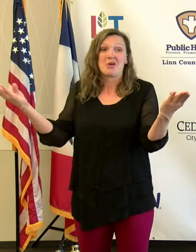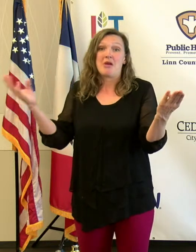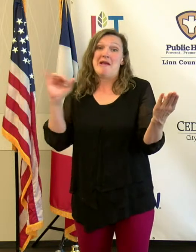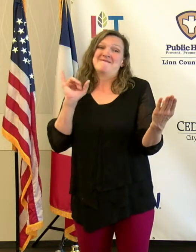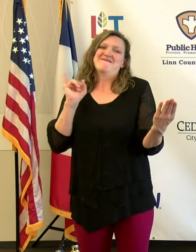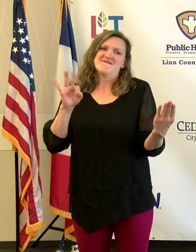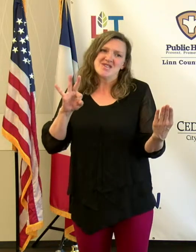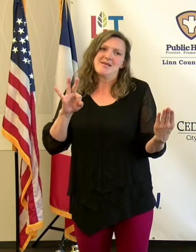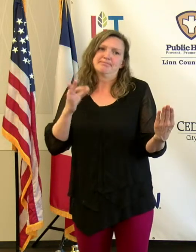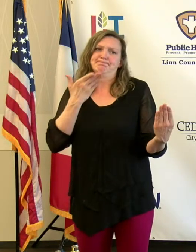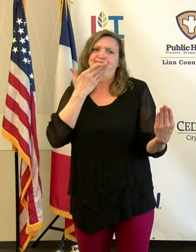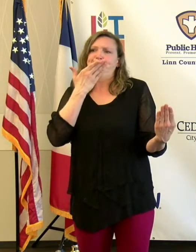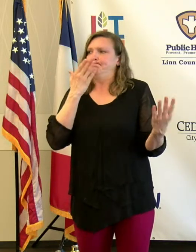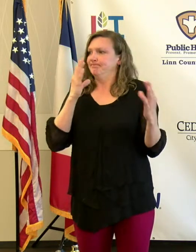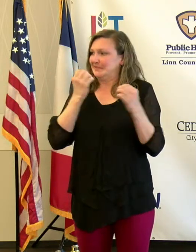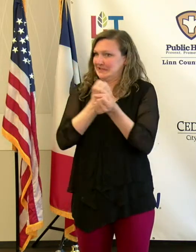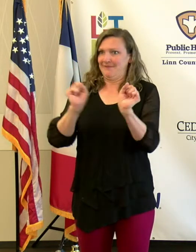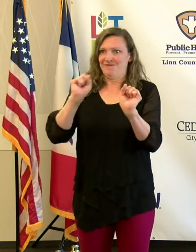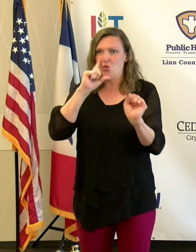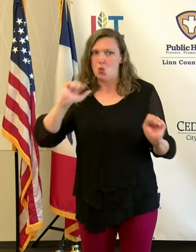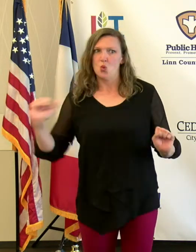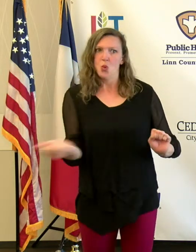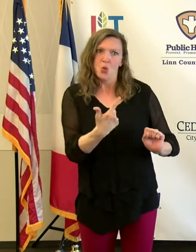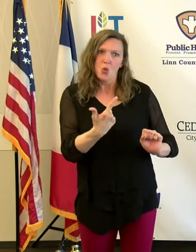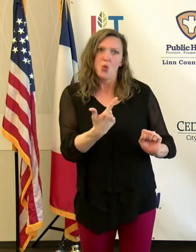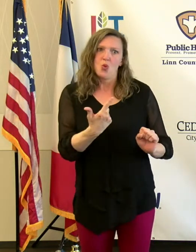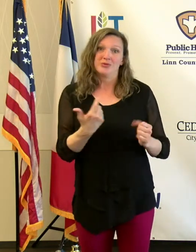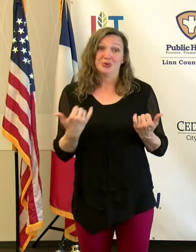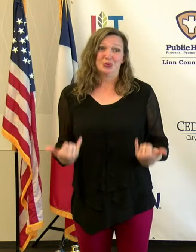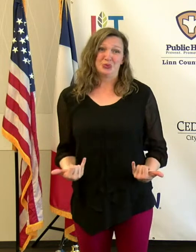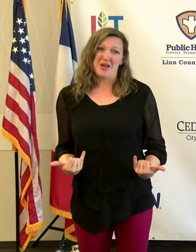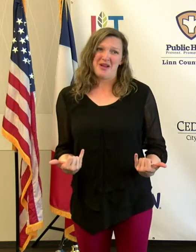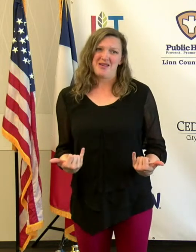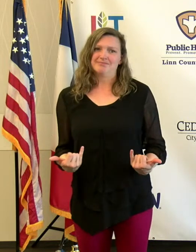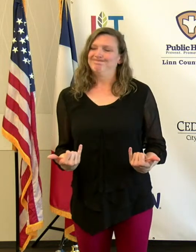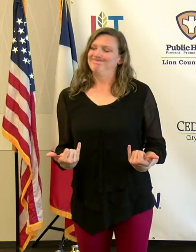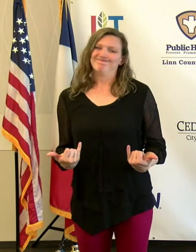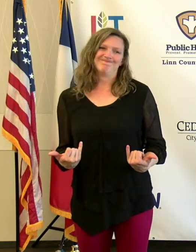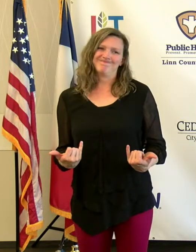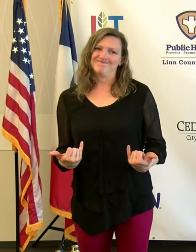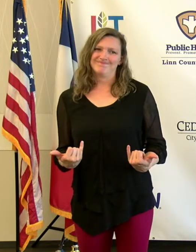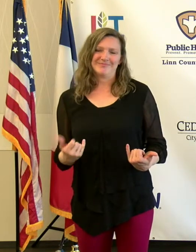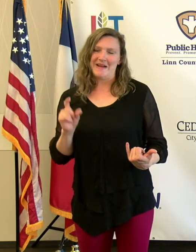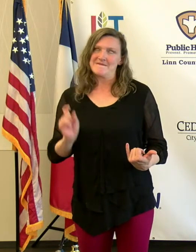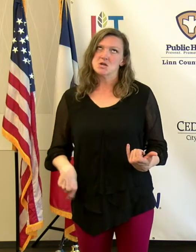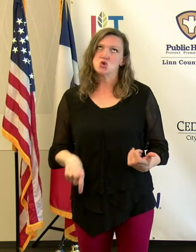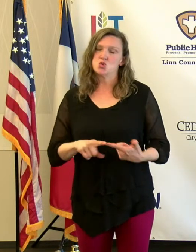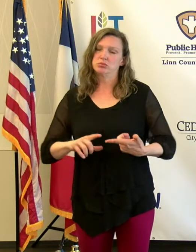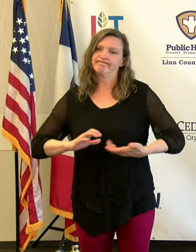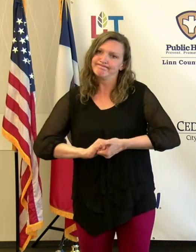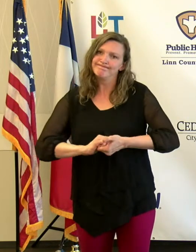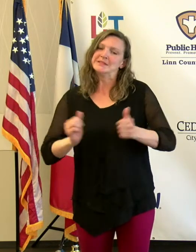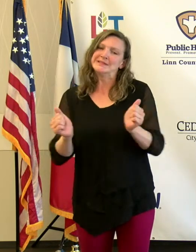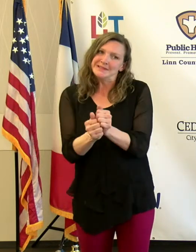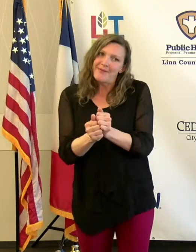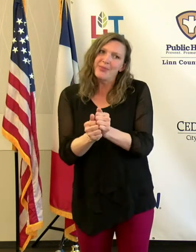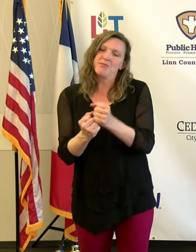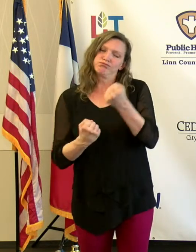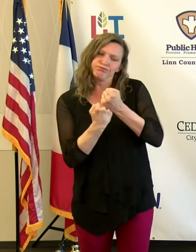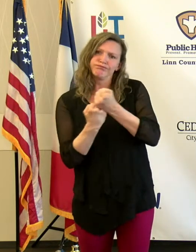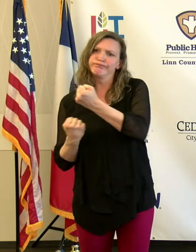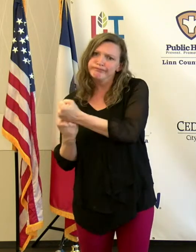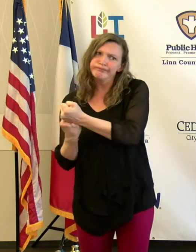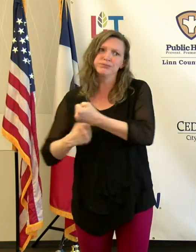communities. Today, more than ever, we're in this together. We look forward to sharing additional information with you in the near future.